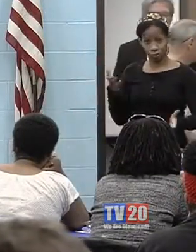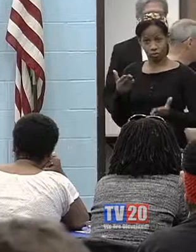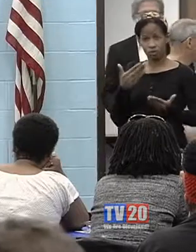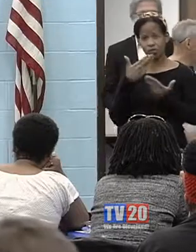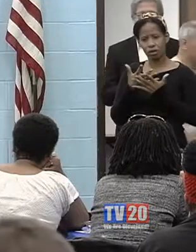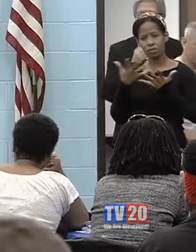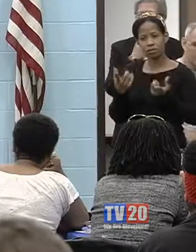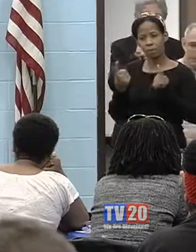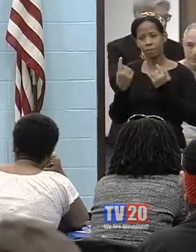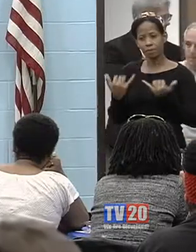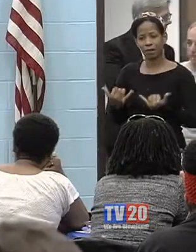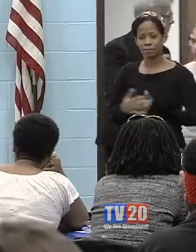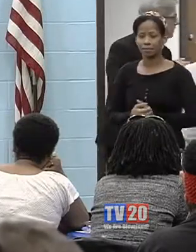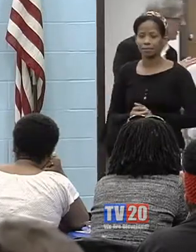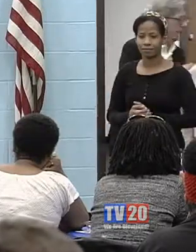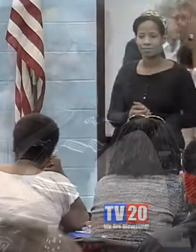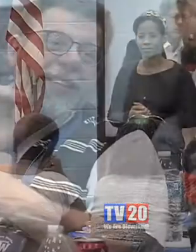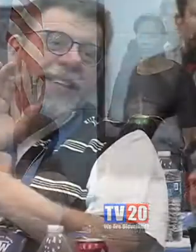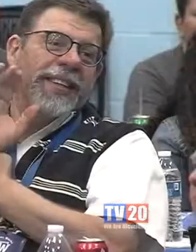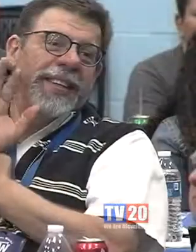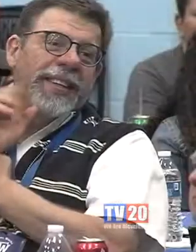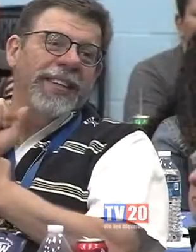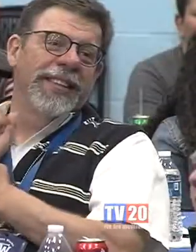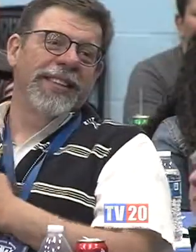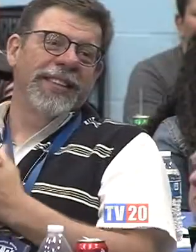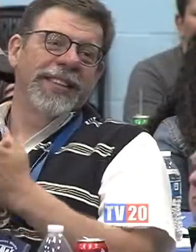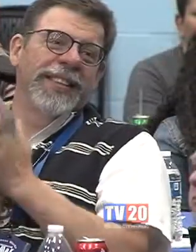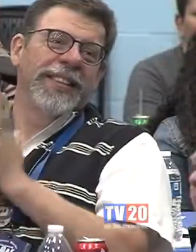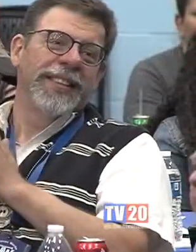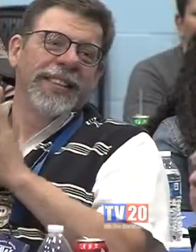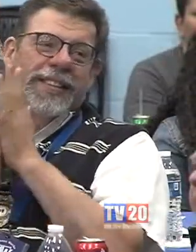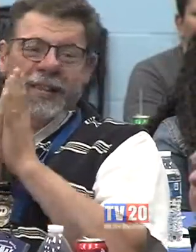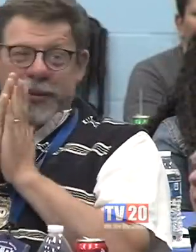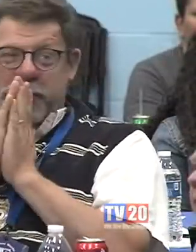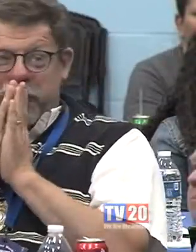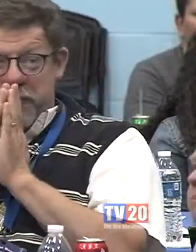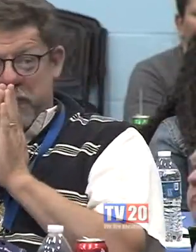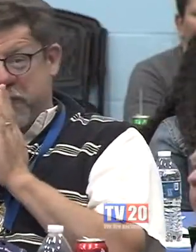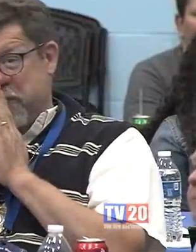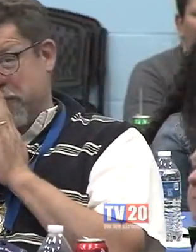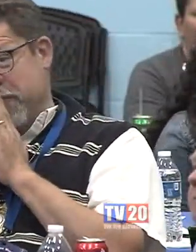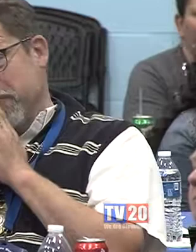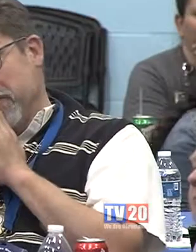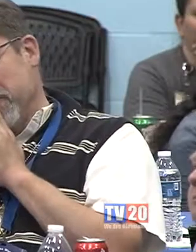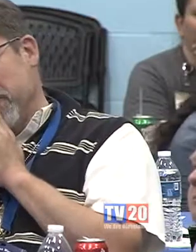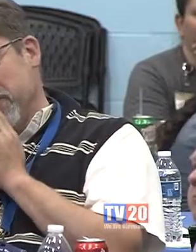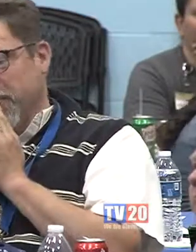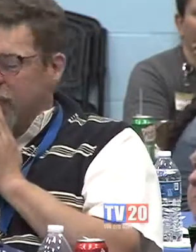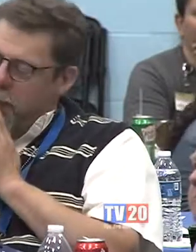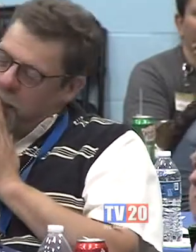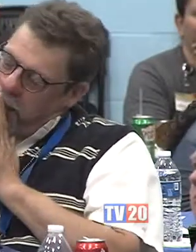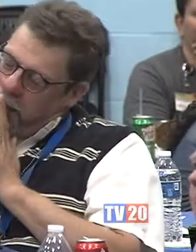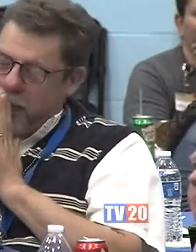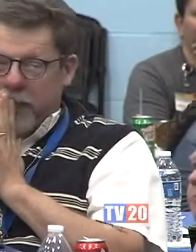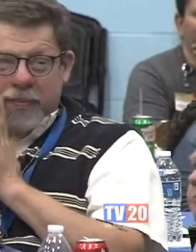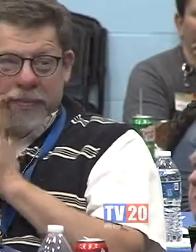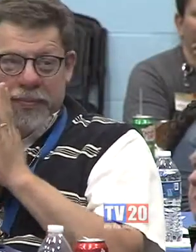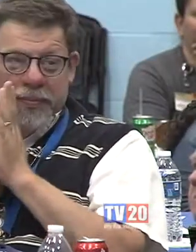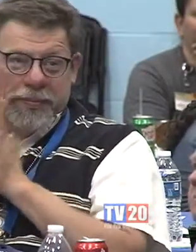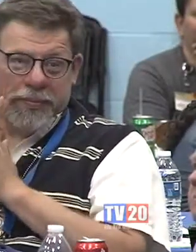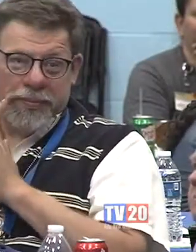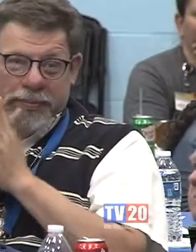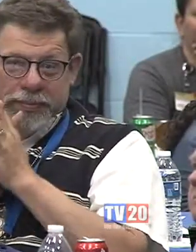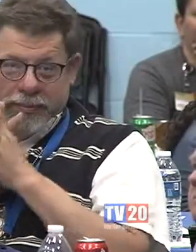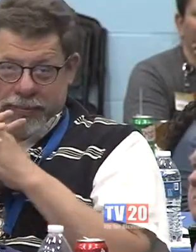so helpful. So after today, spread the word. Talk to your friends. Talk about how important it is to recognize that